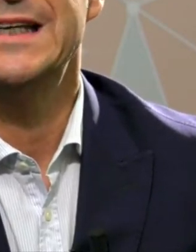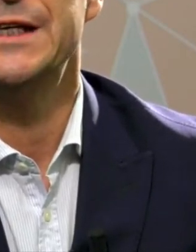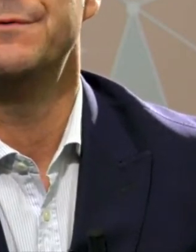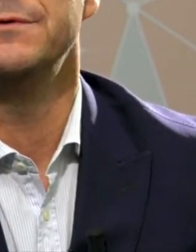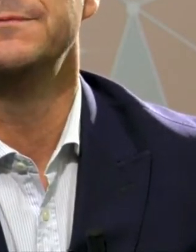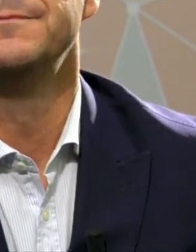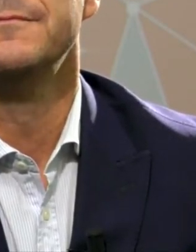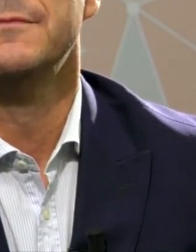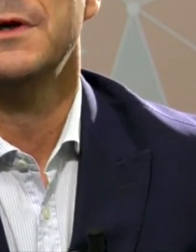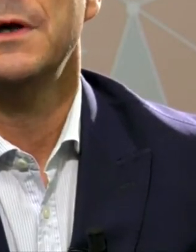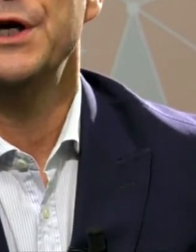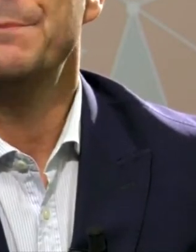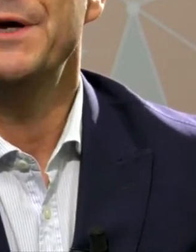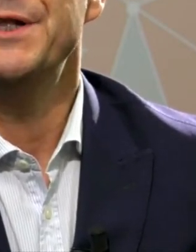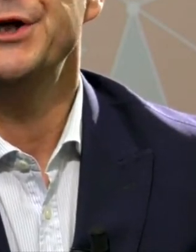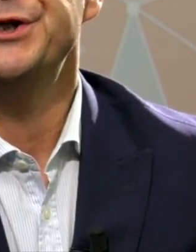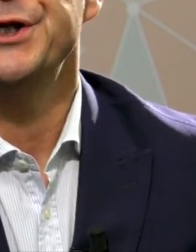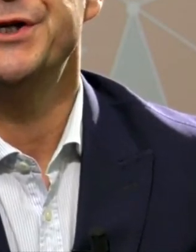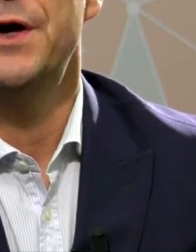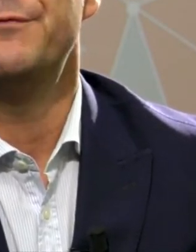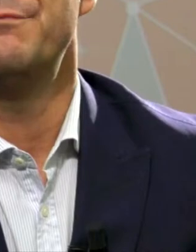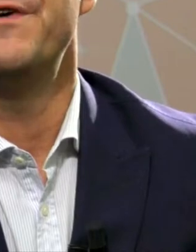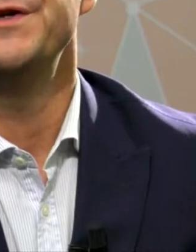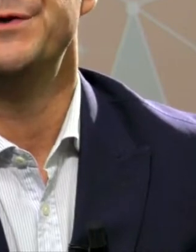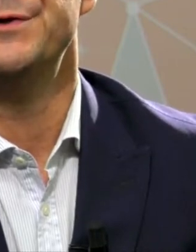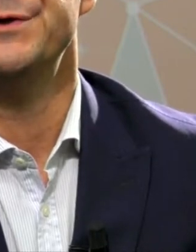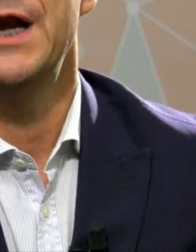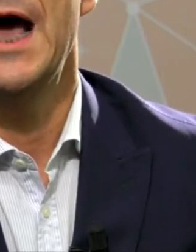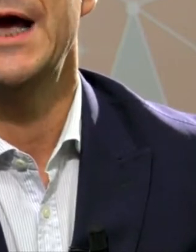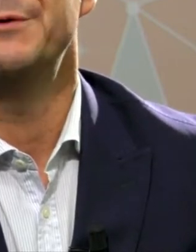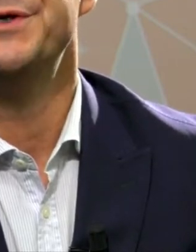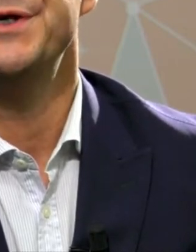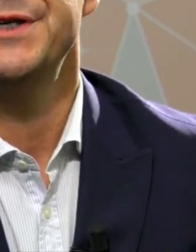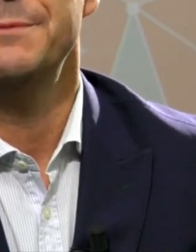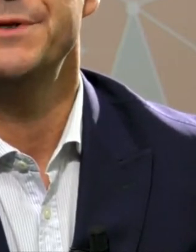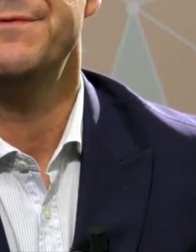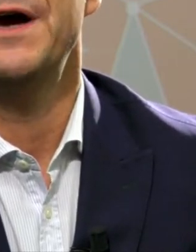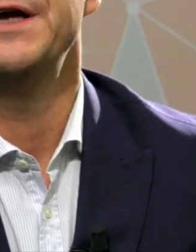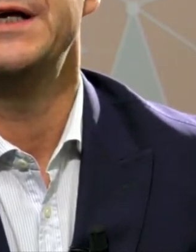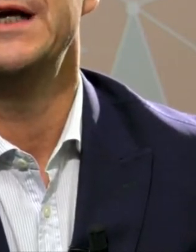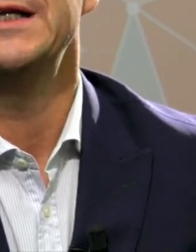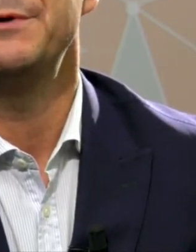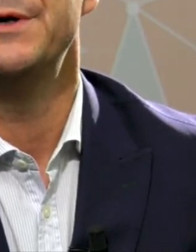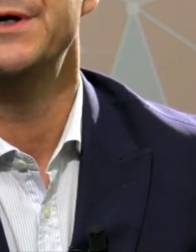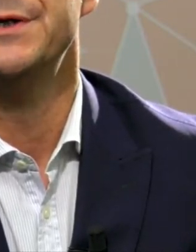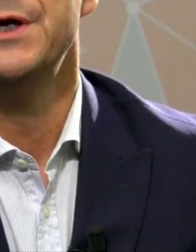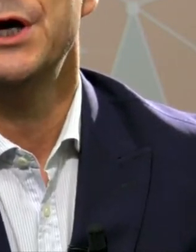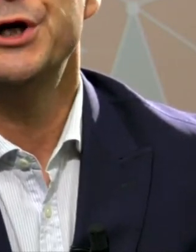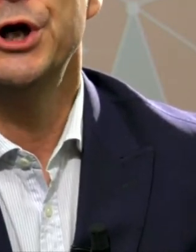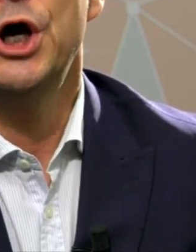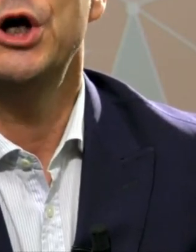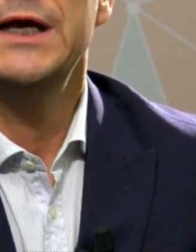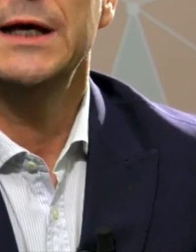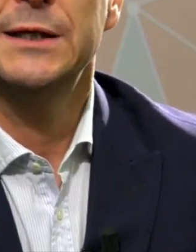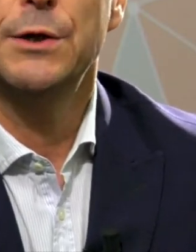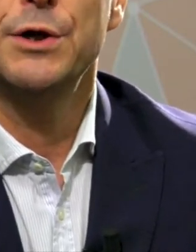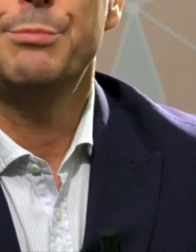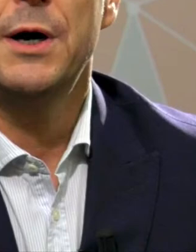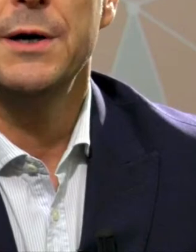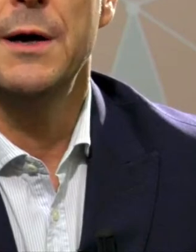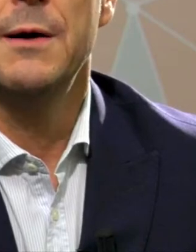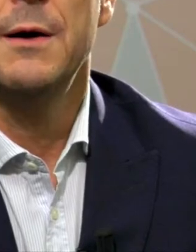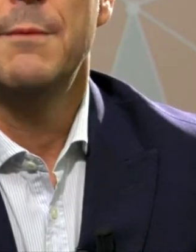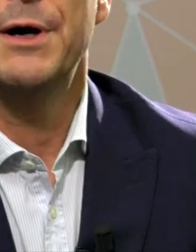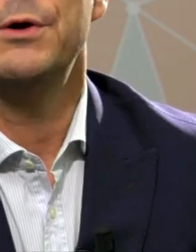become successful. Independent software vendors must consistently spend in the areas, not only